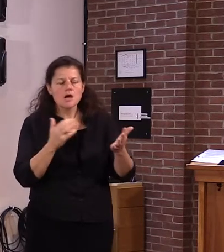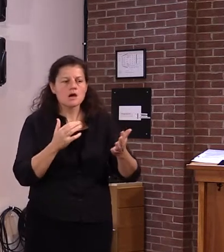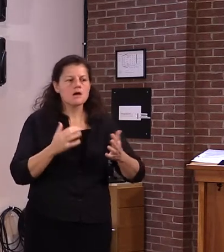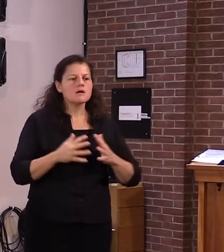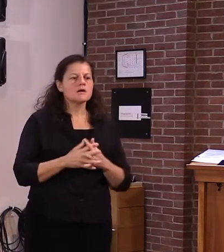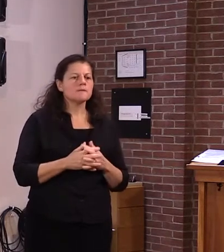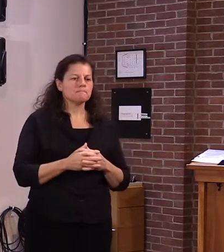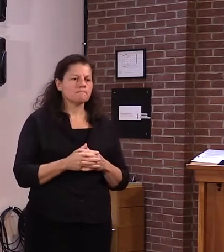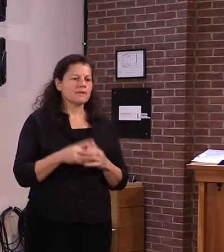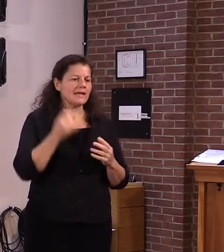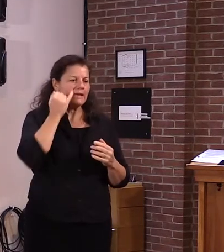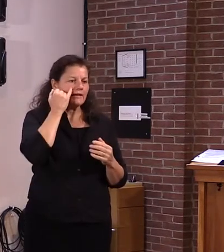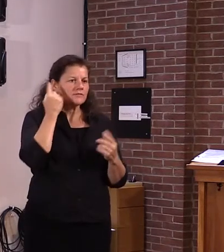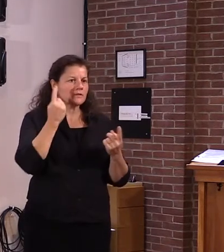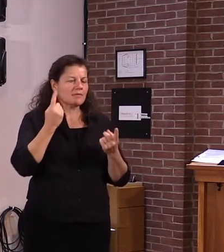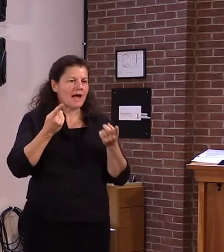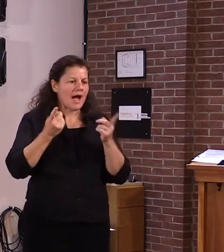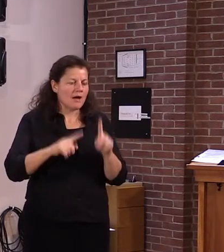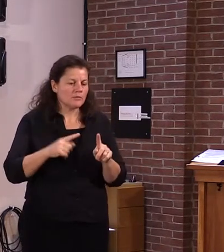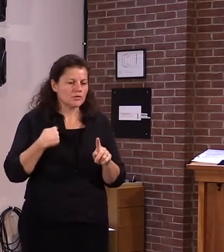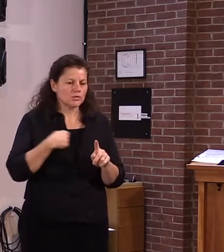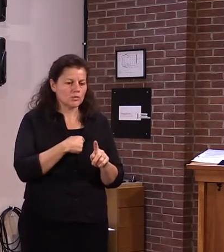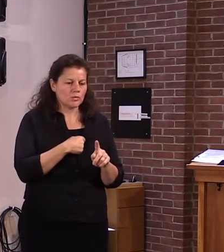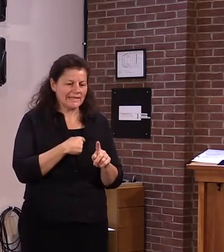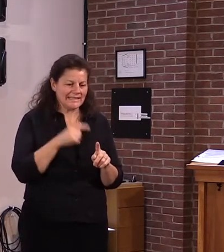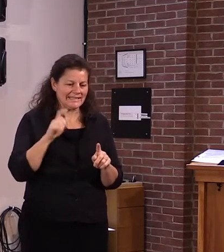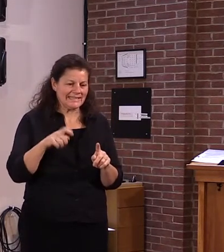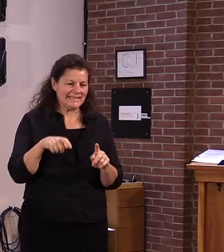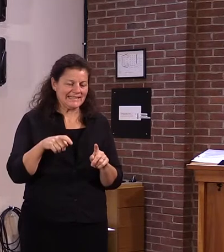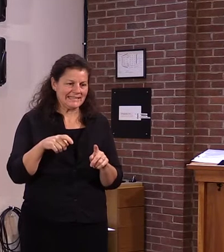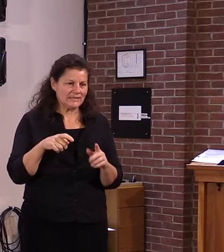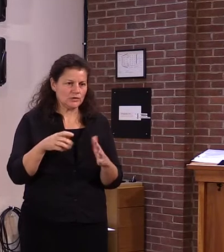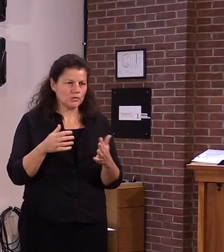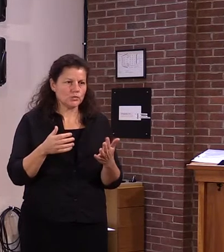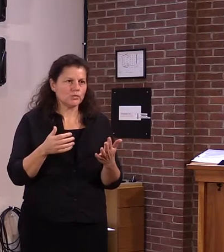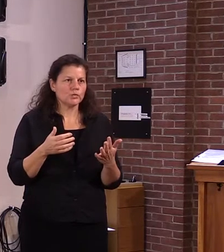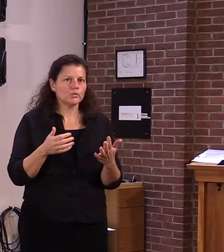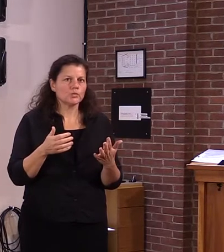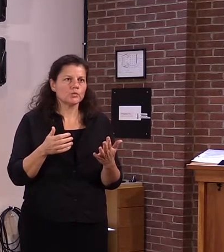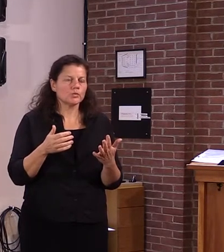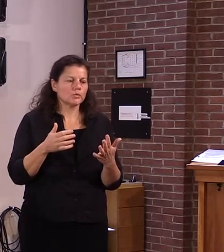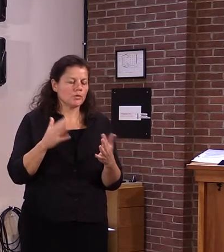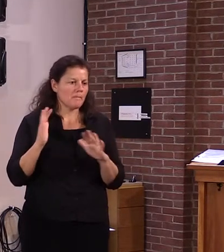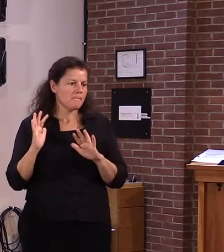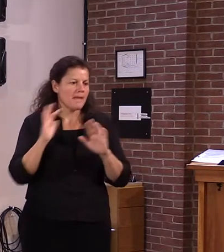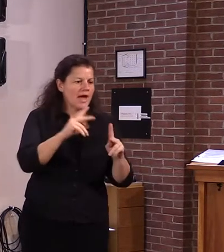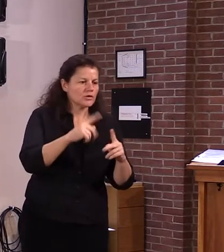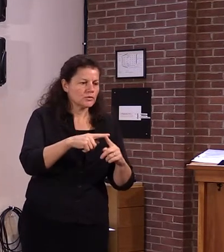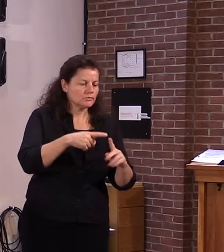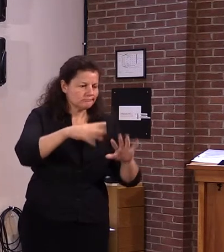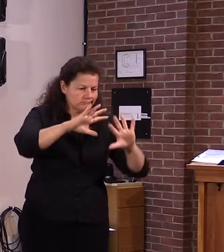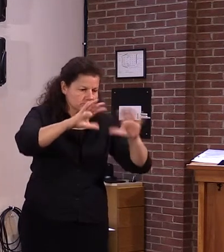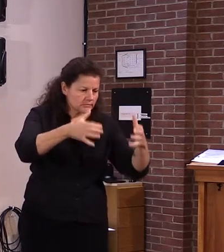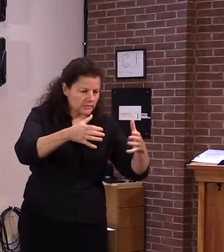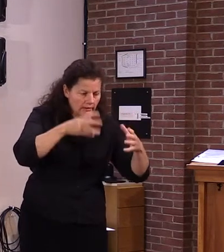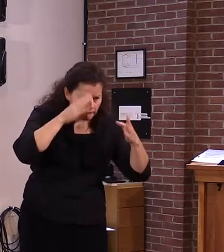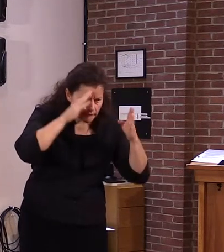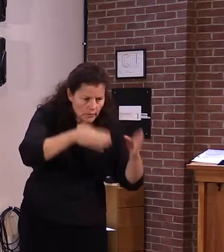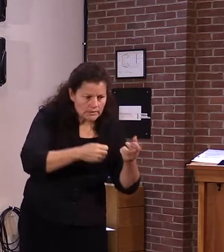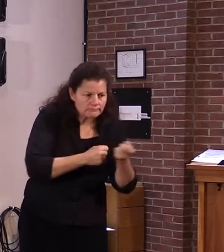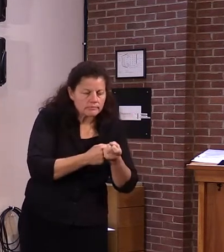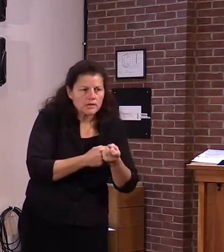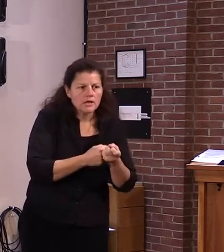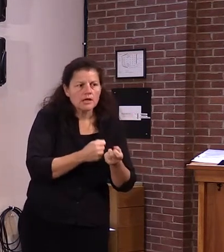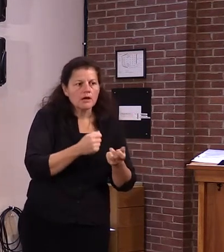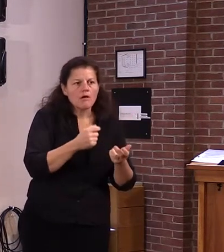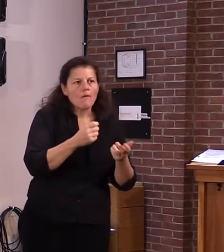where we have to return in a specific vicinity to